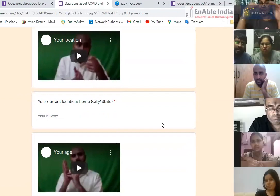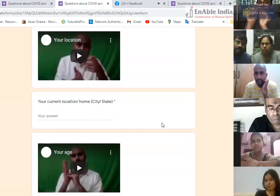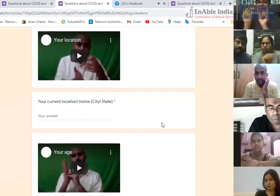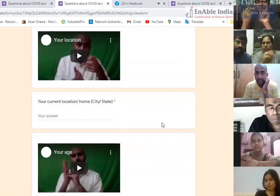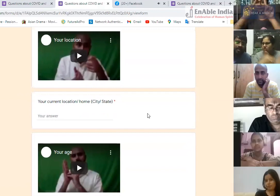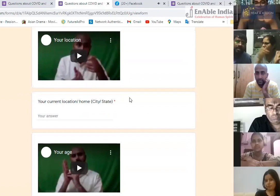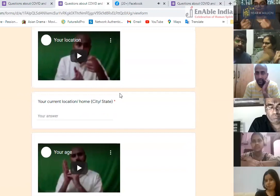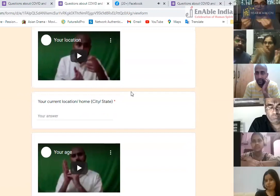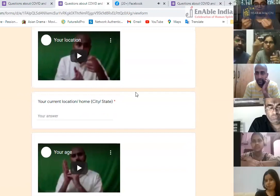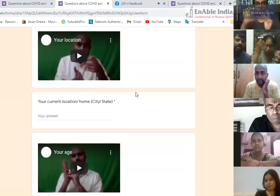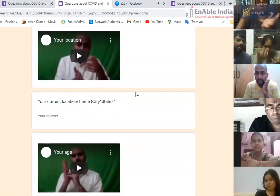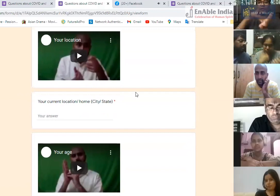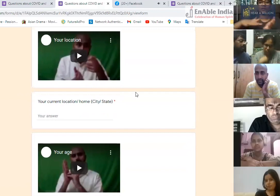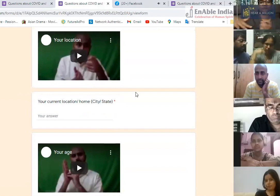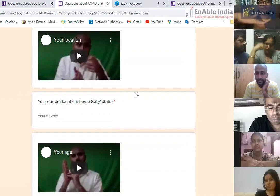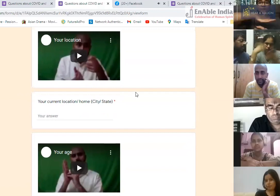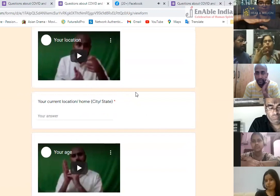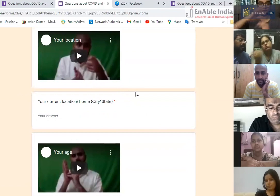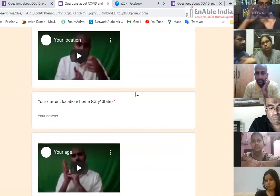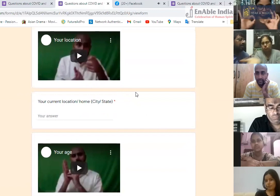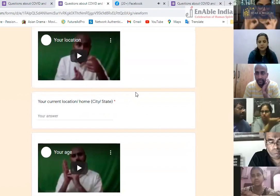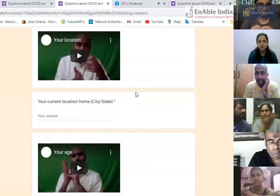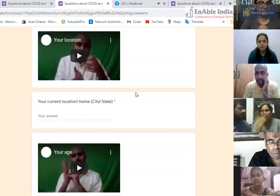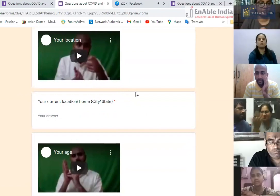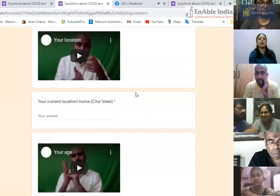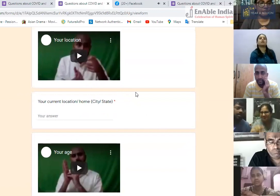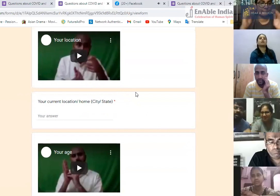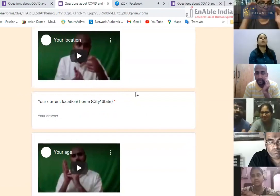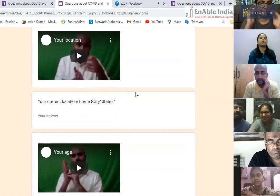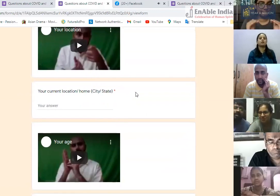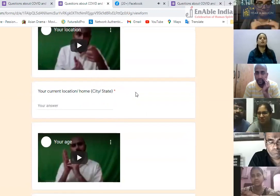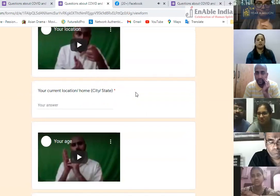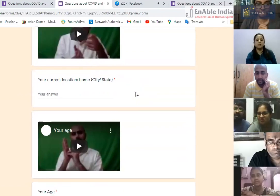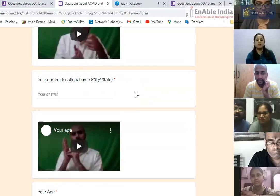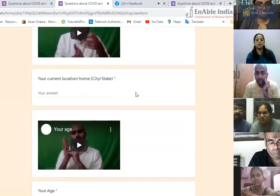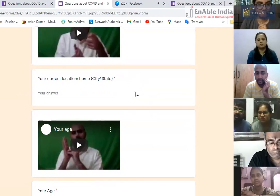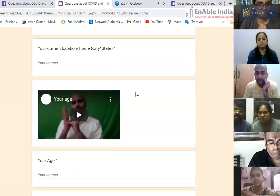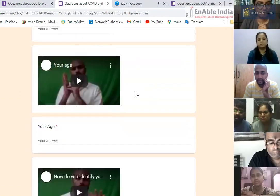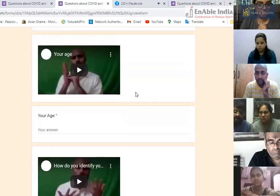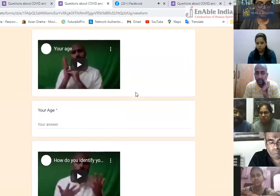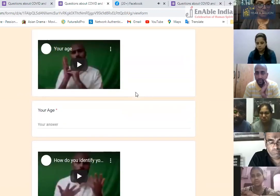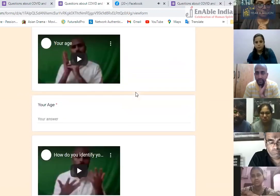from Haryana or Delhi. So you can put the city name and in the bracket your state.